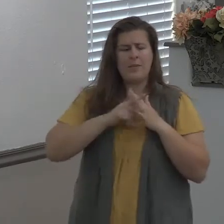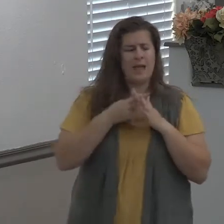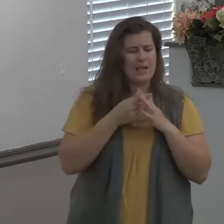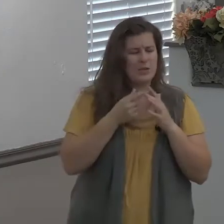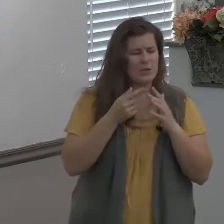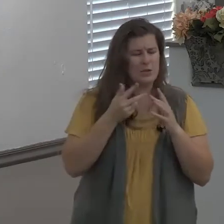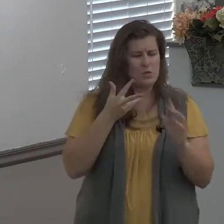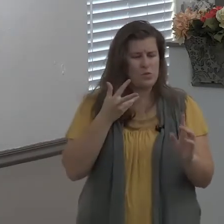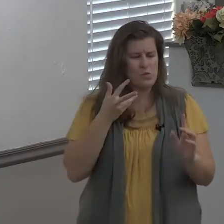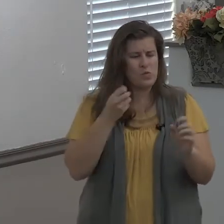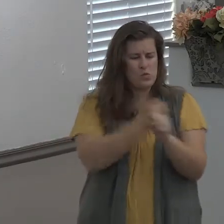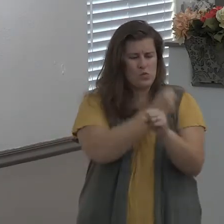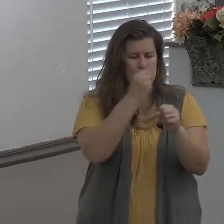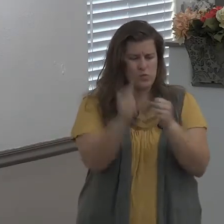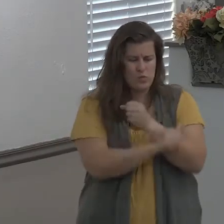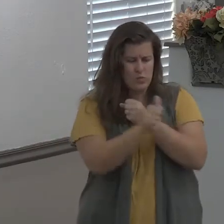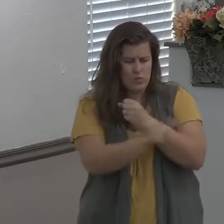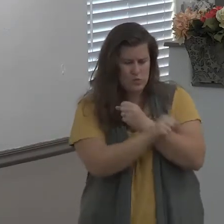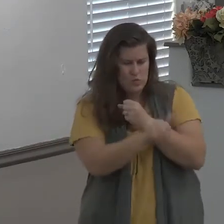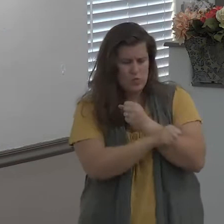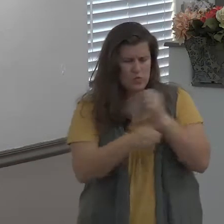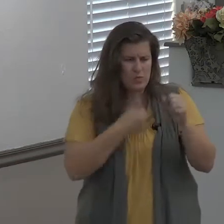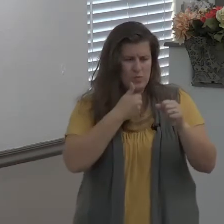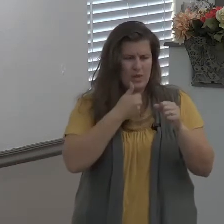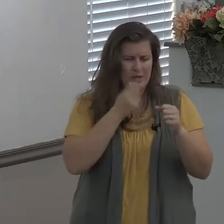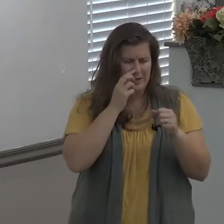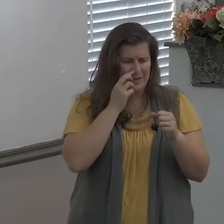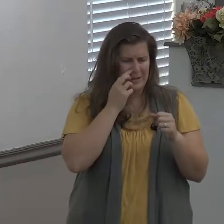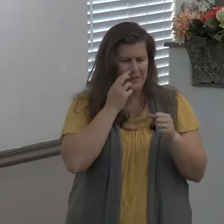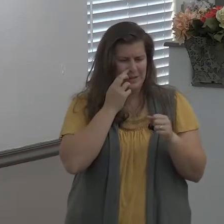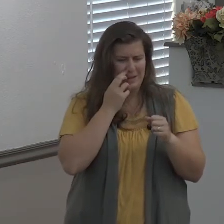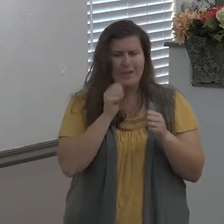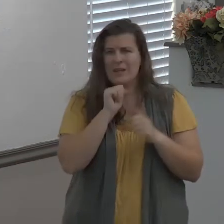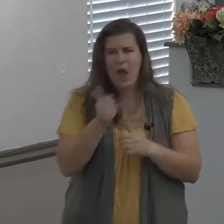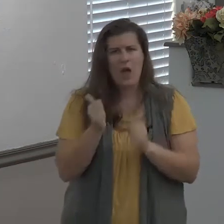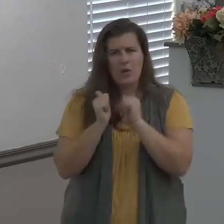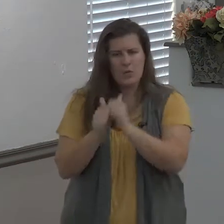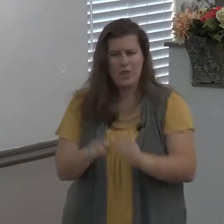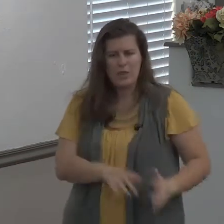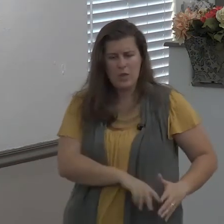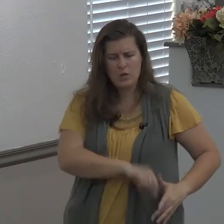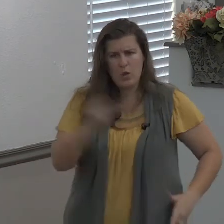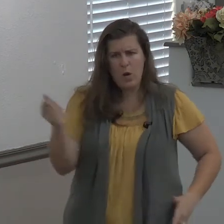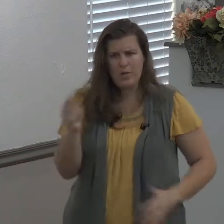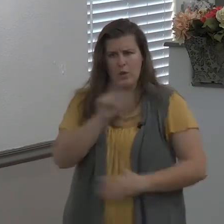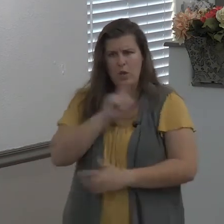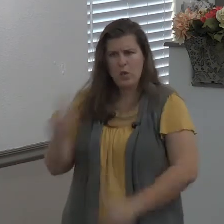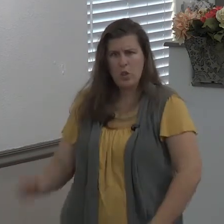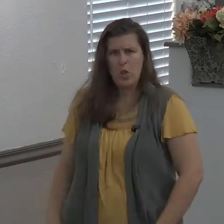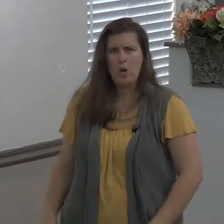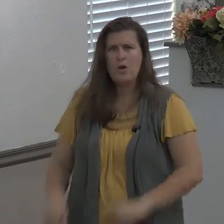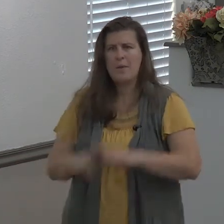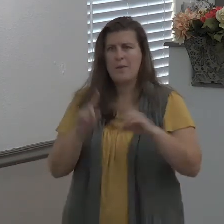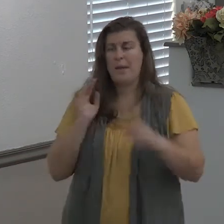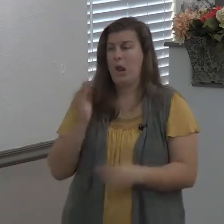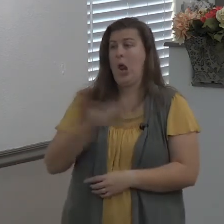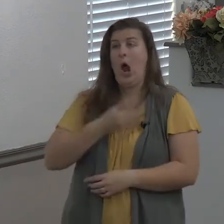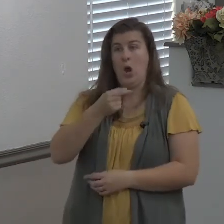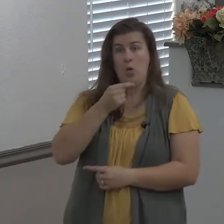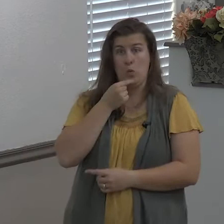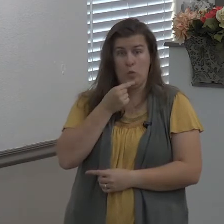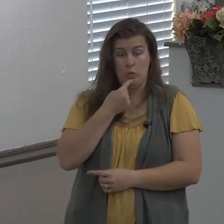When you and I refuse to take the whole armor of God and we begin to attack not with the Word of God, that's the sword that we